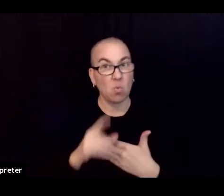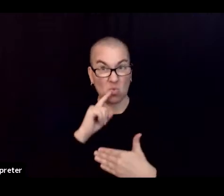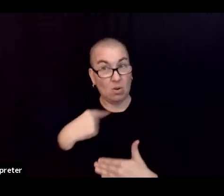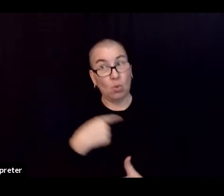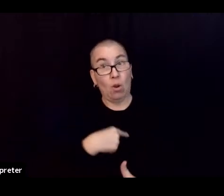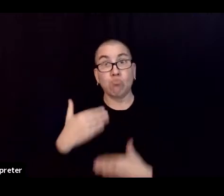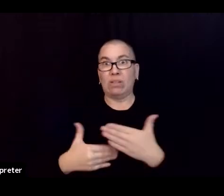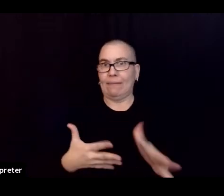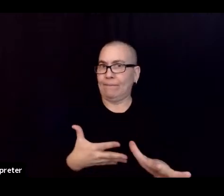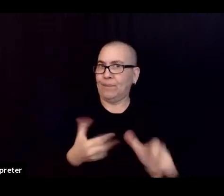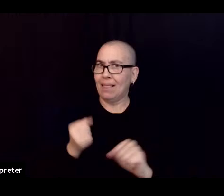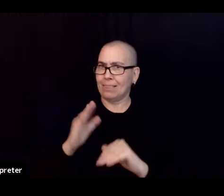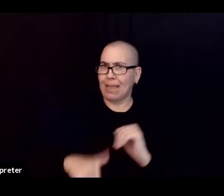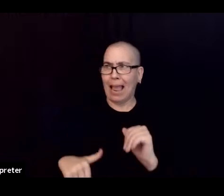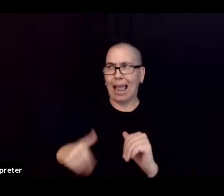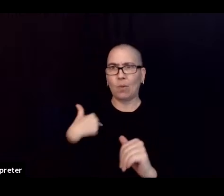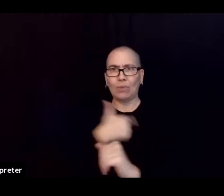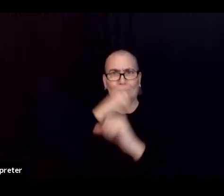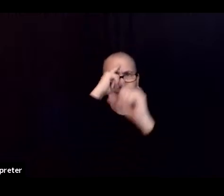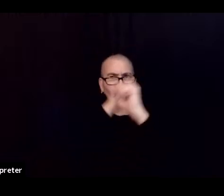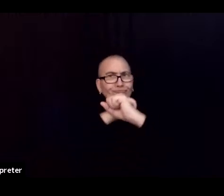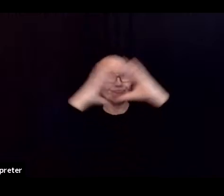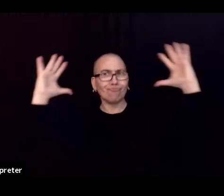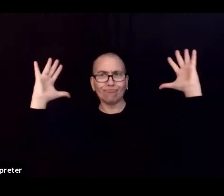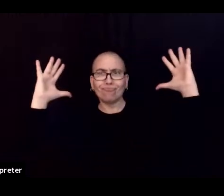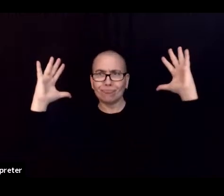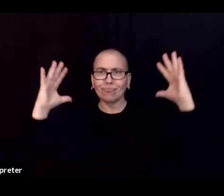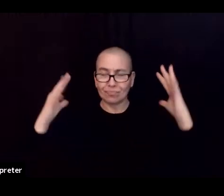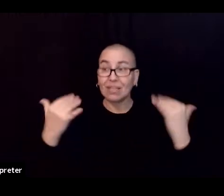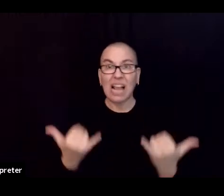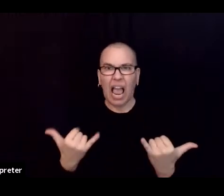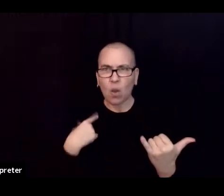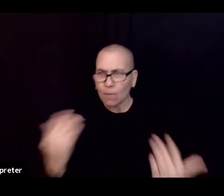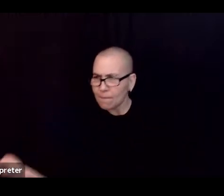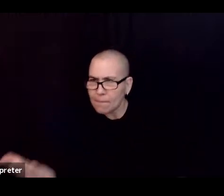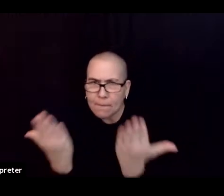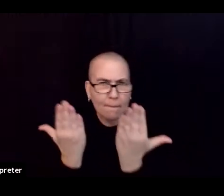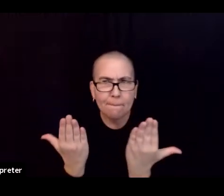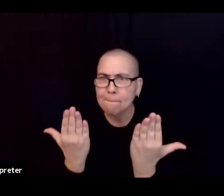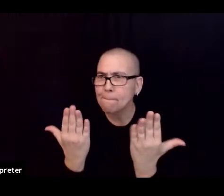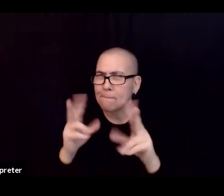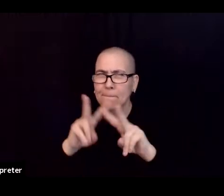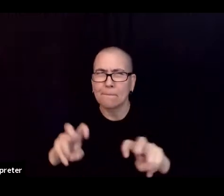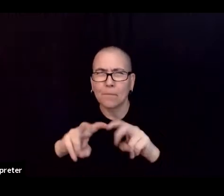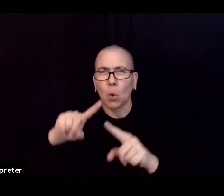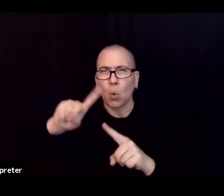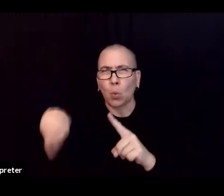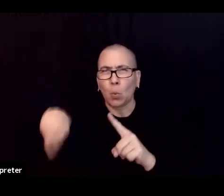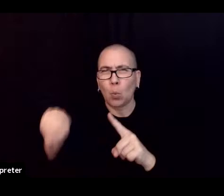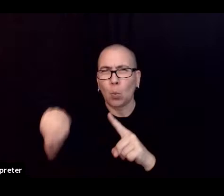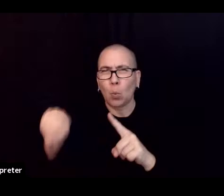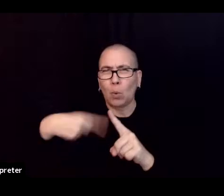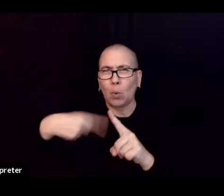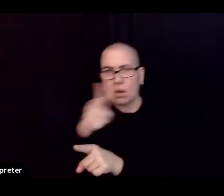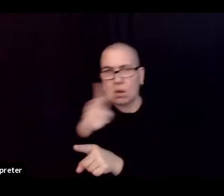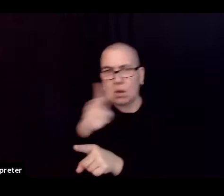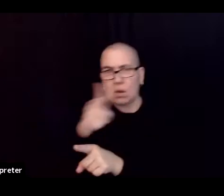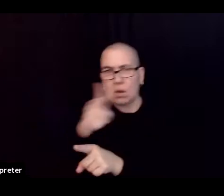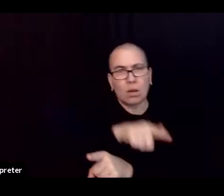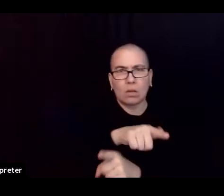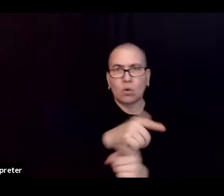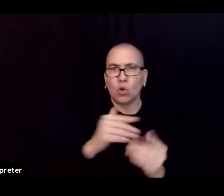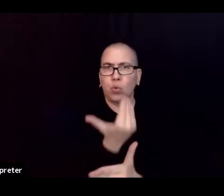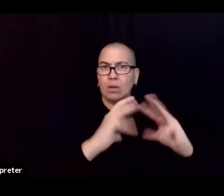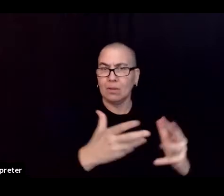looking at kind of where we are when we expect to hit that number, and have been encouraging